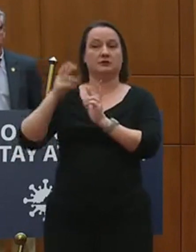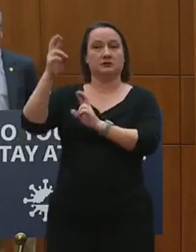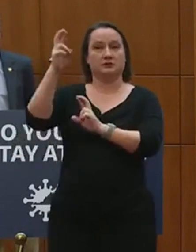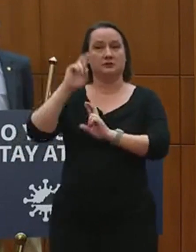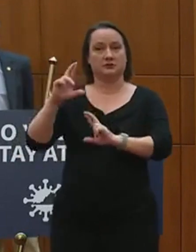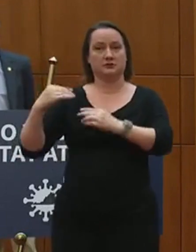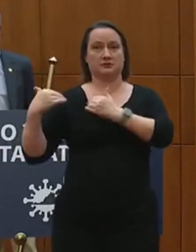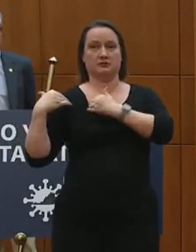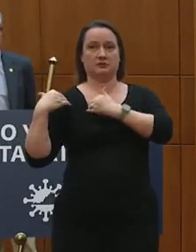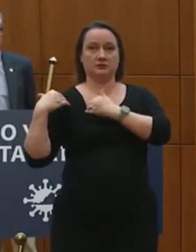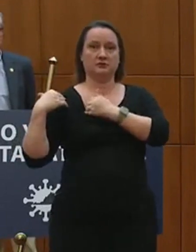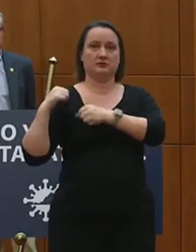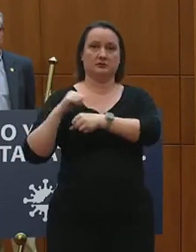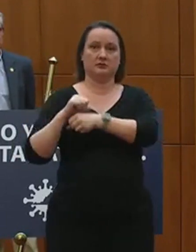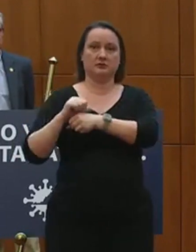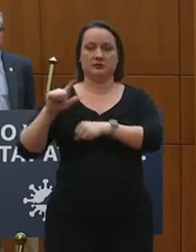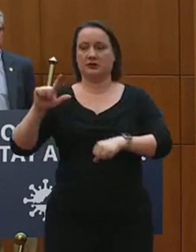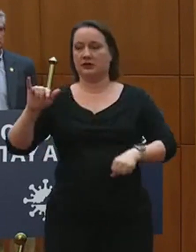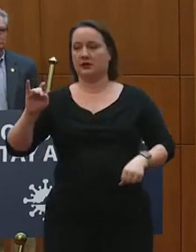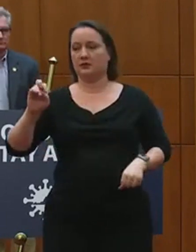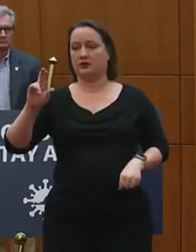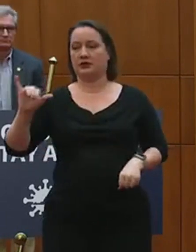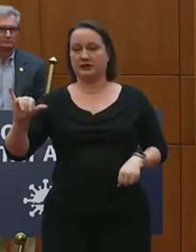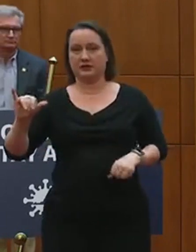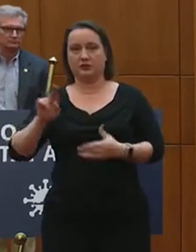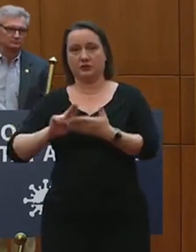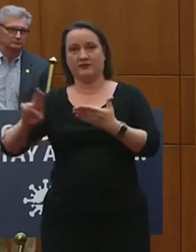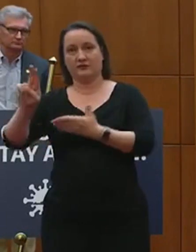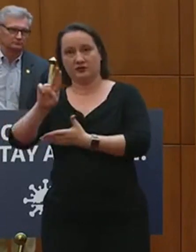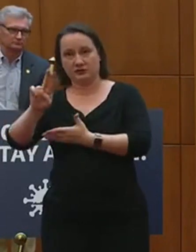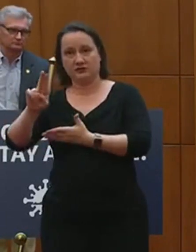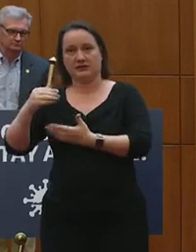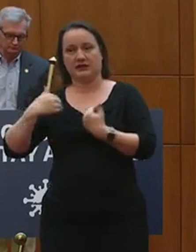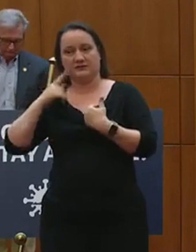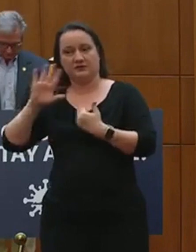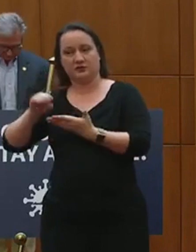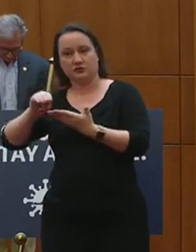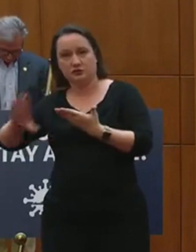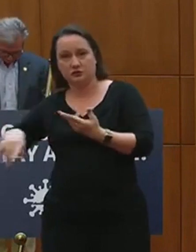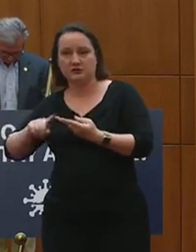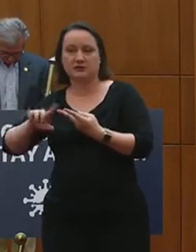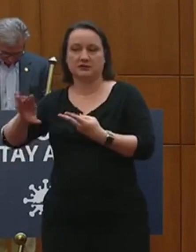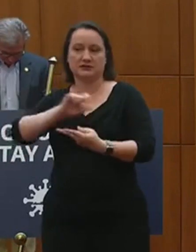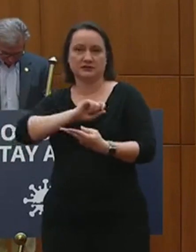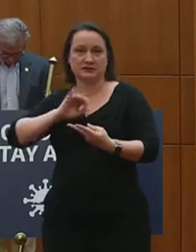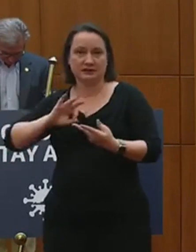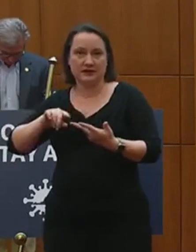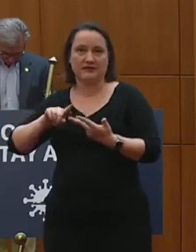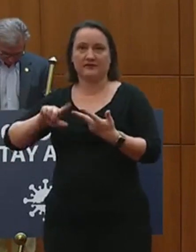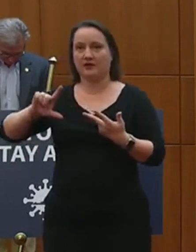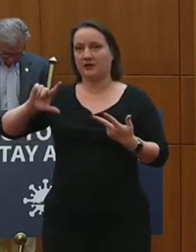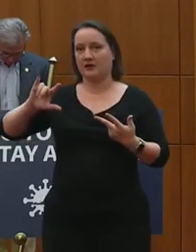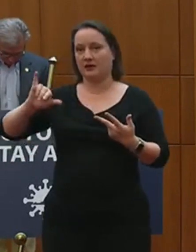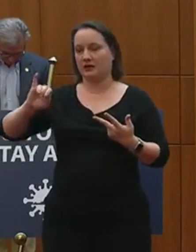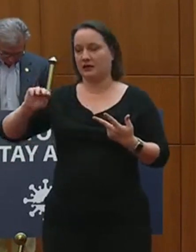duty that Liberty University has to its students, its staff, the